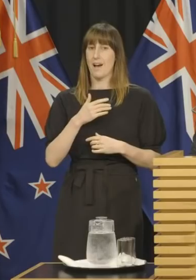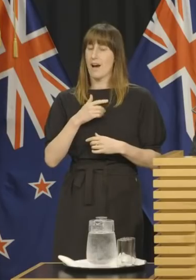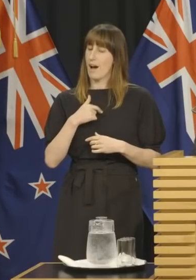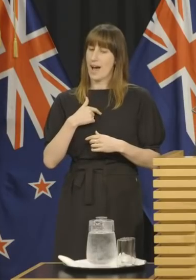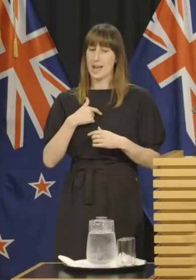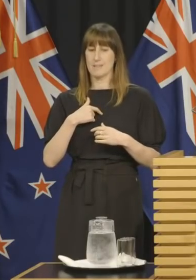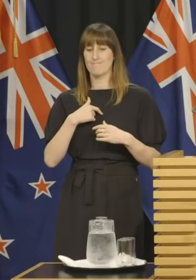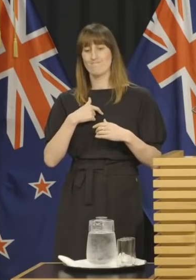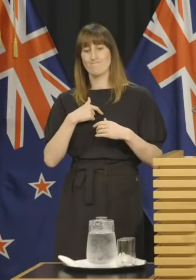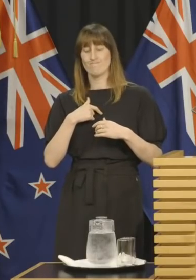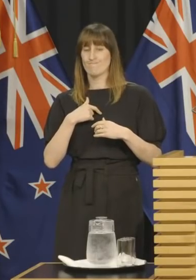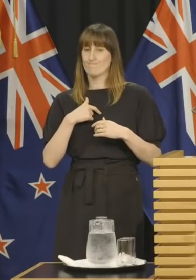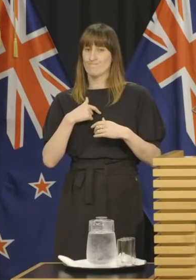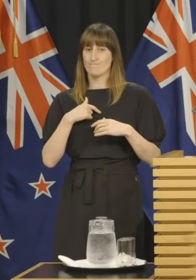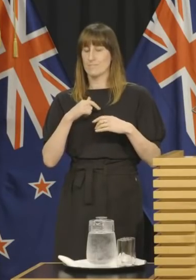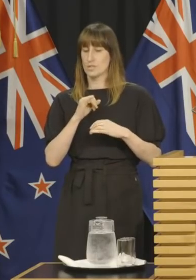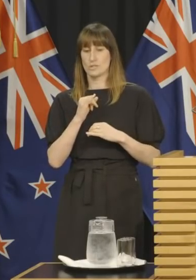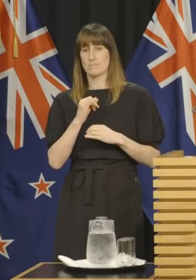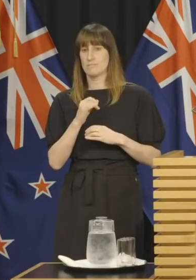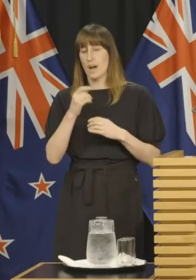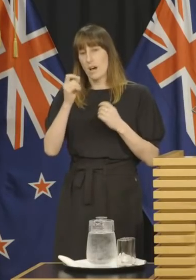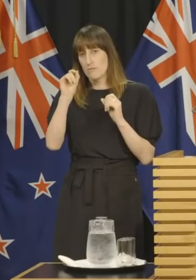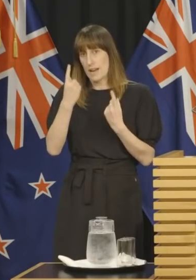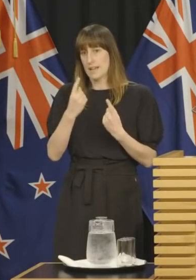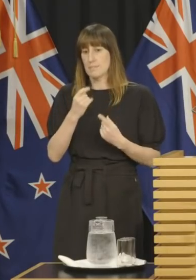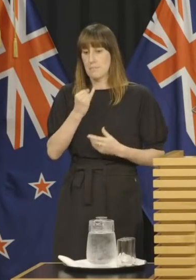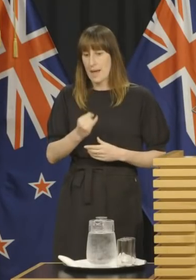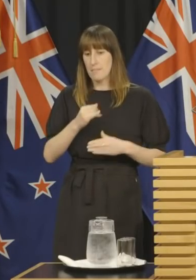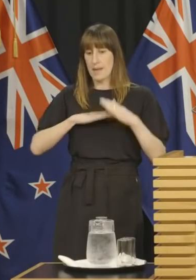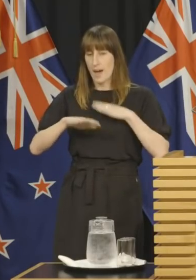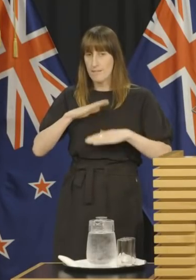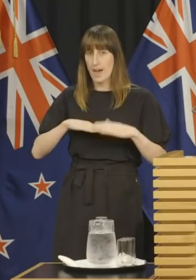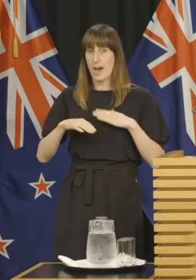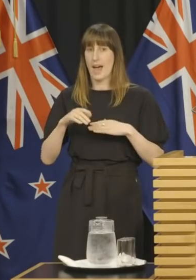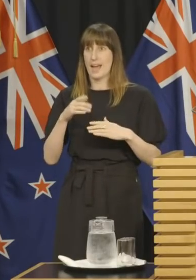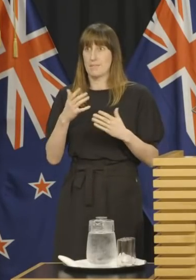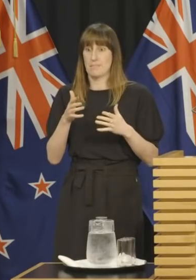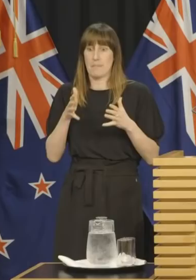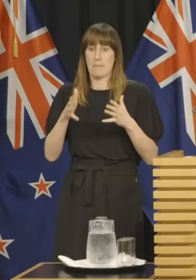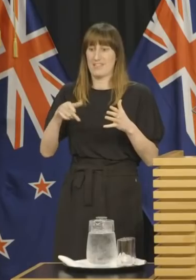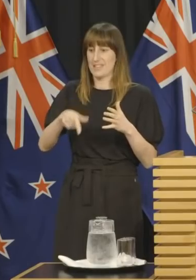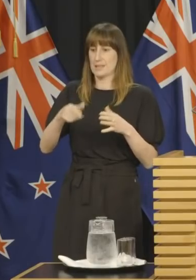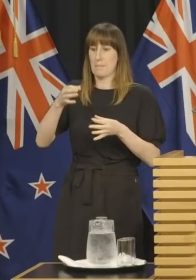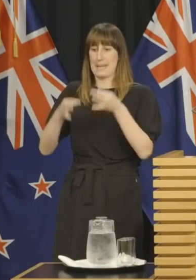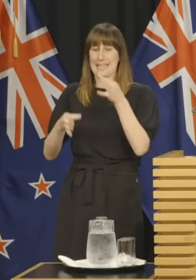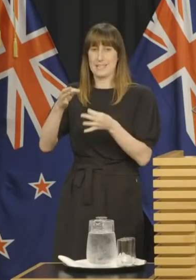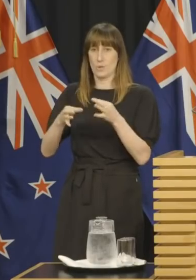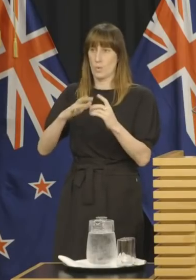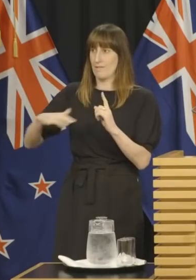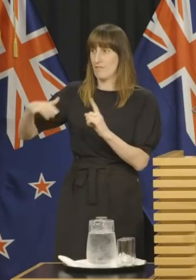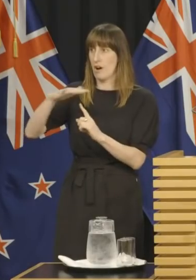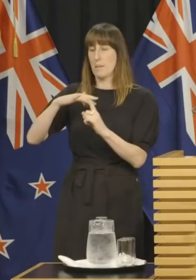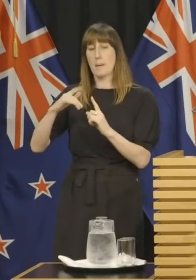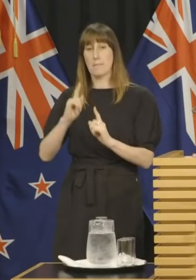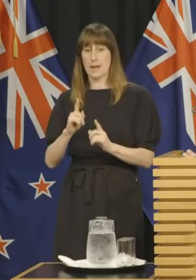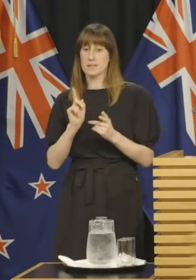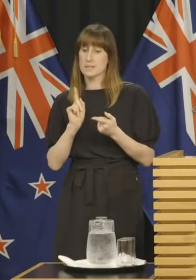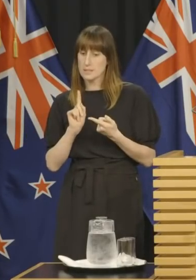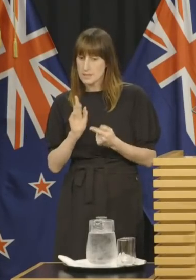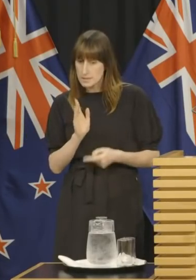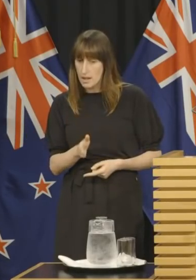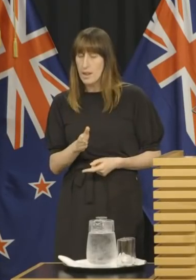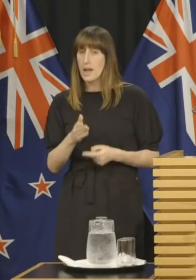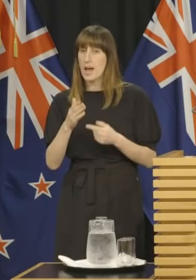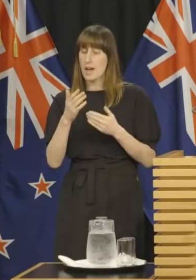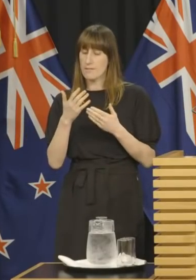occurred. So I do accept that this has happened in a highly charged political environment. That doesn't change my view that over a